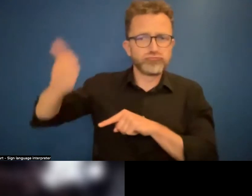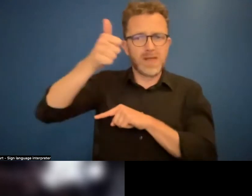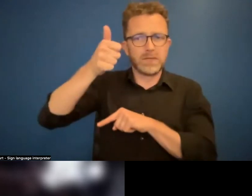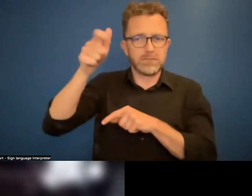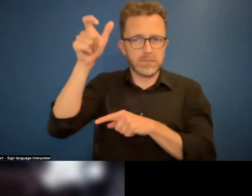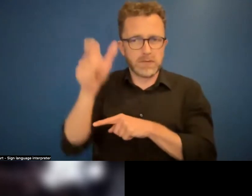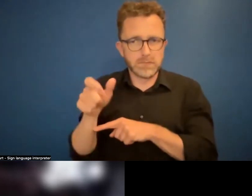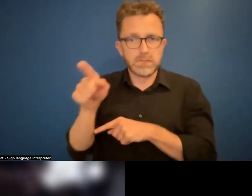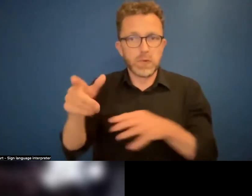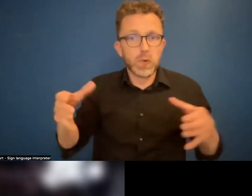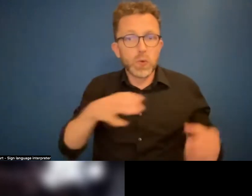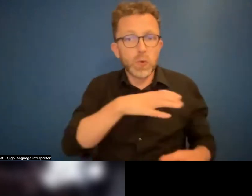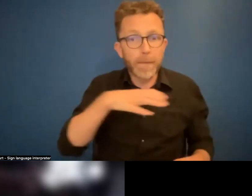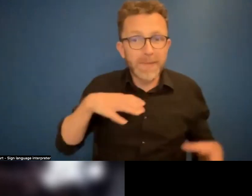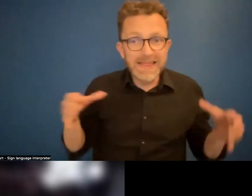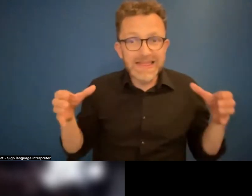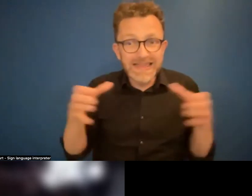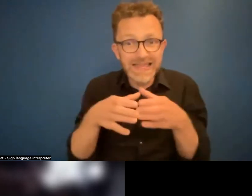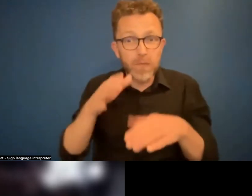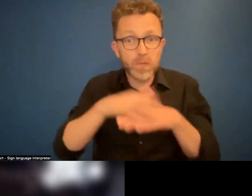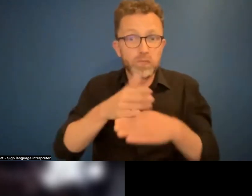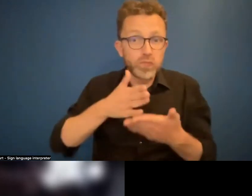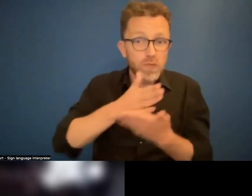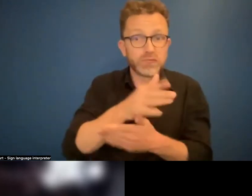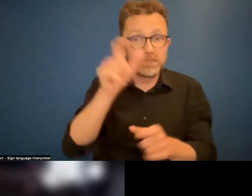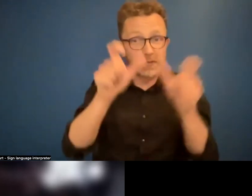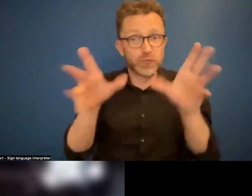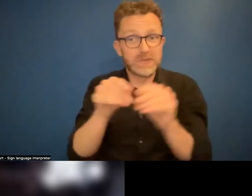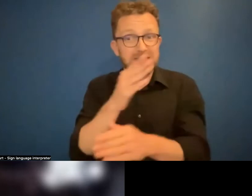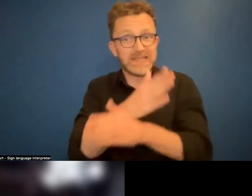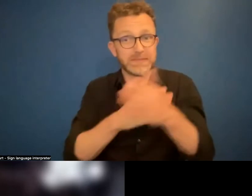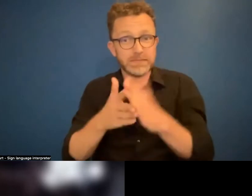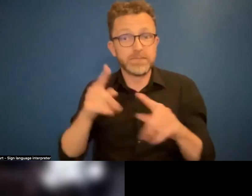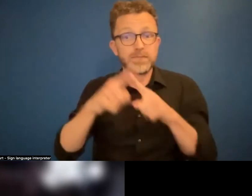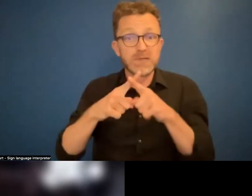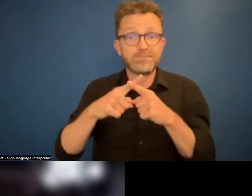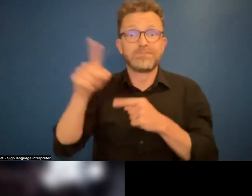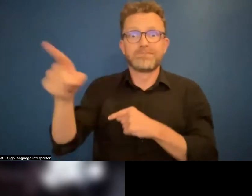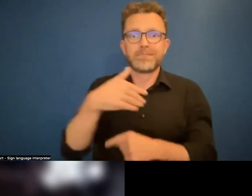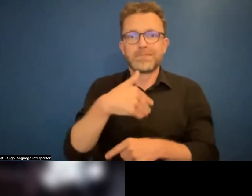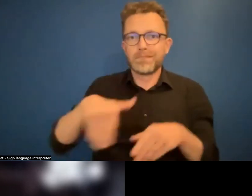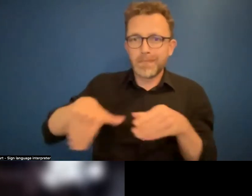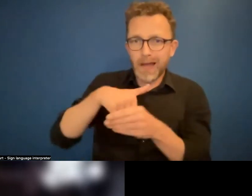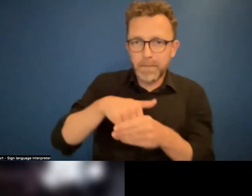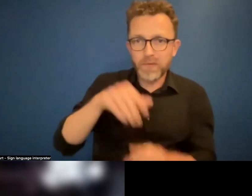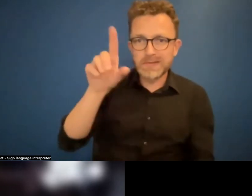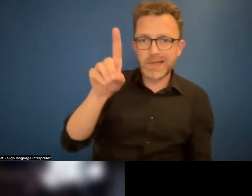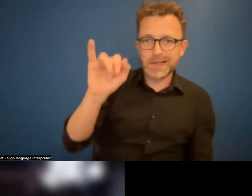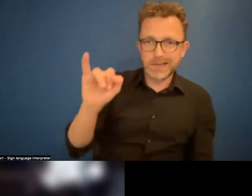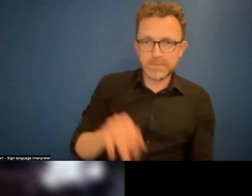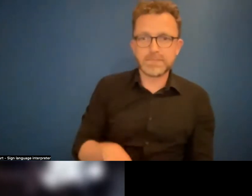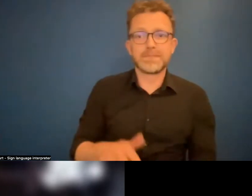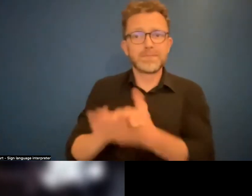published the draft last month. Do you think that they will be of use to prevent investments in institutions